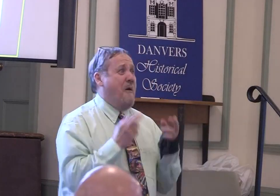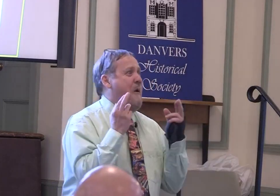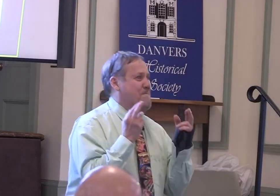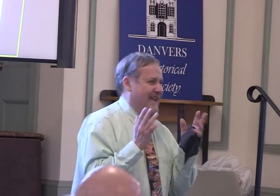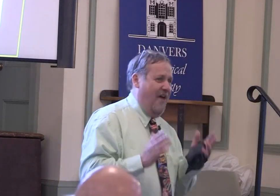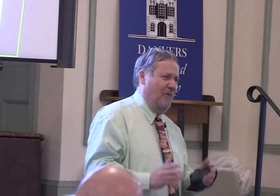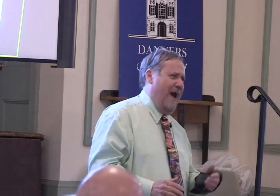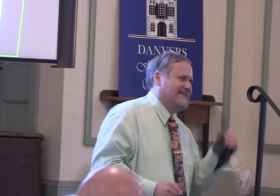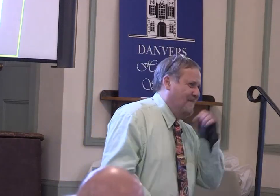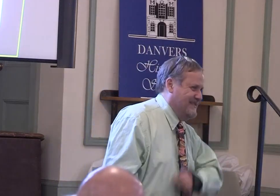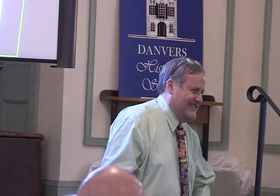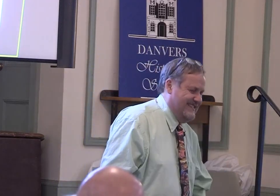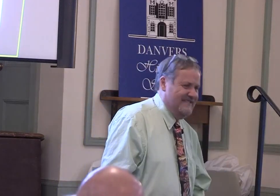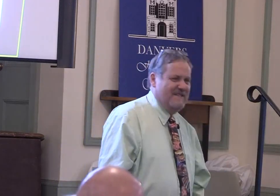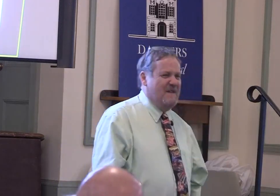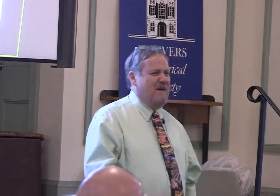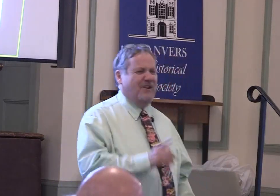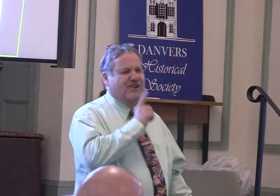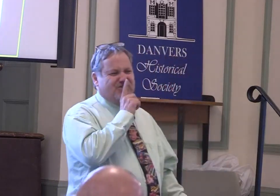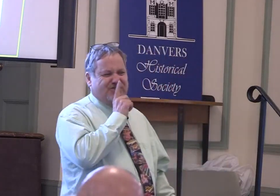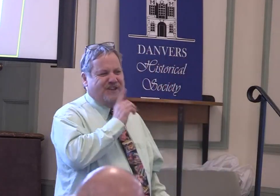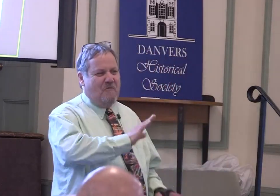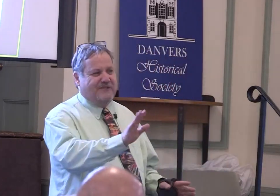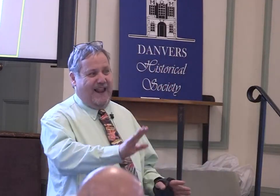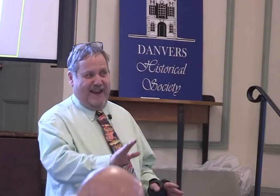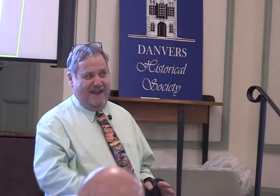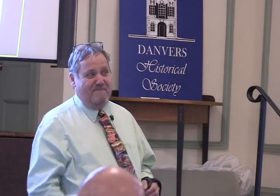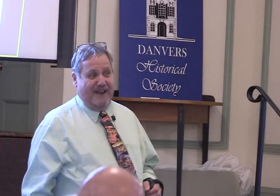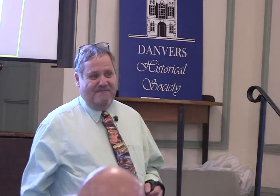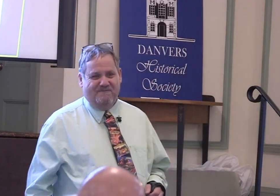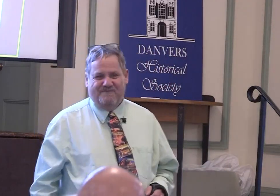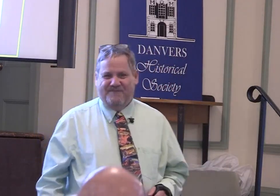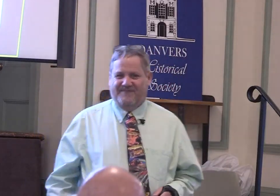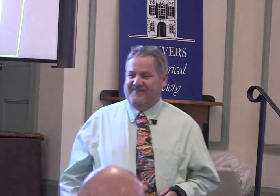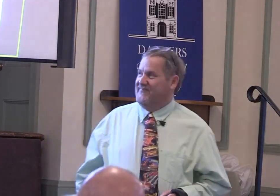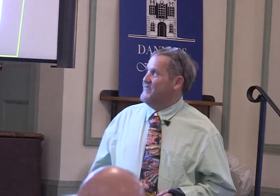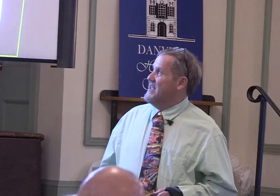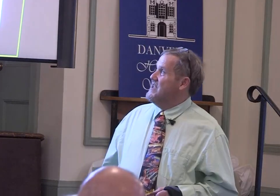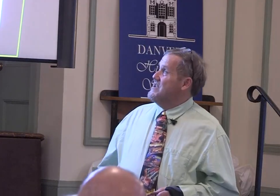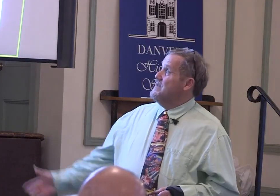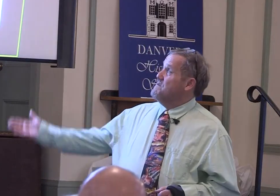1925. I'm hoping, otherwise I missed it. But shh, I won't tell anybody.